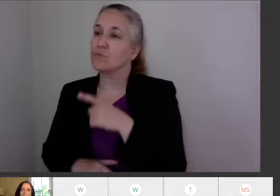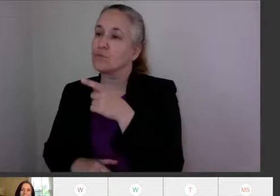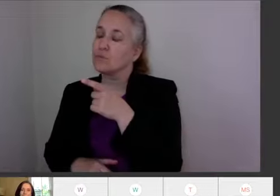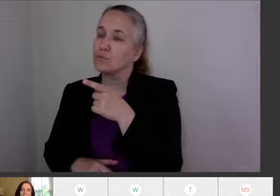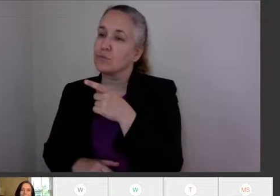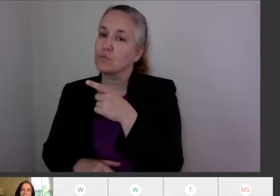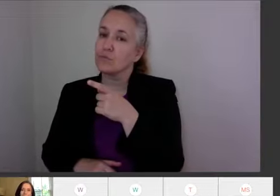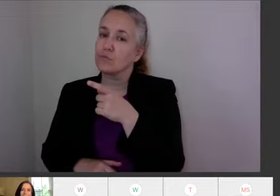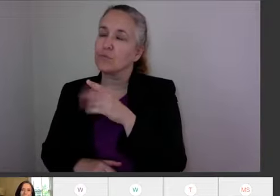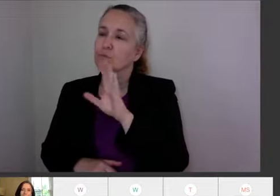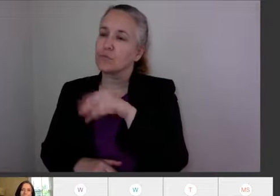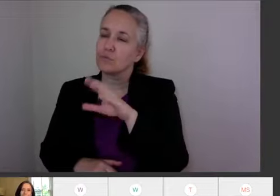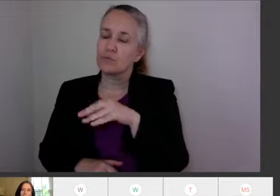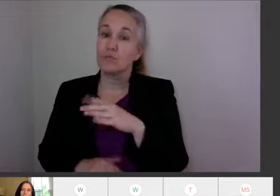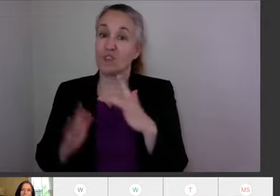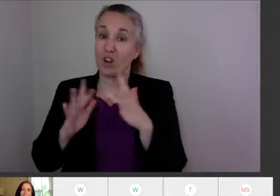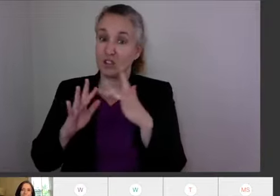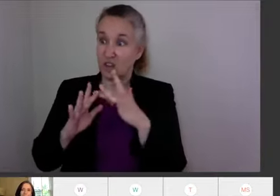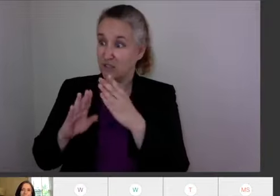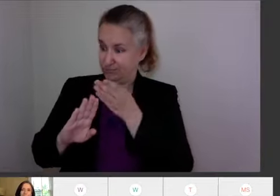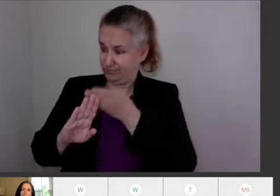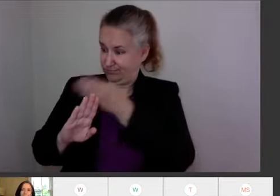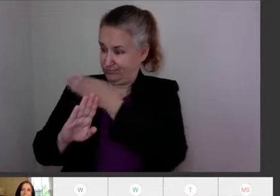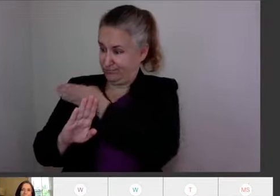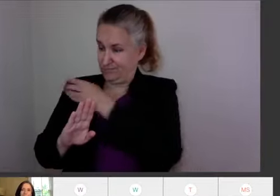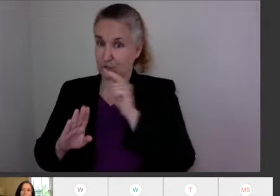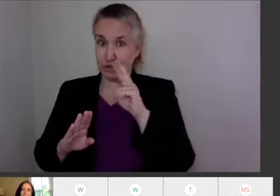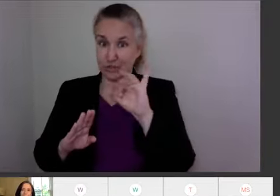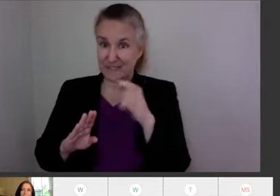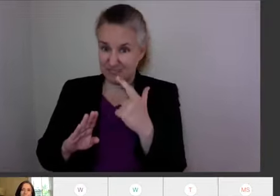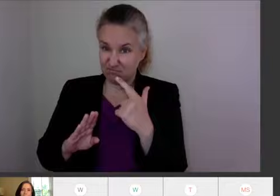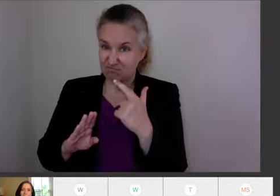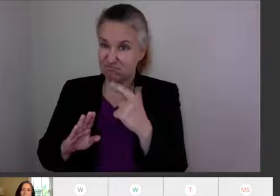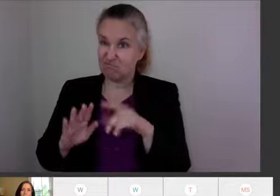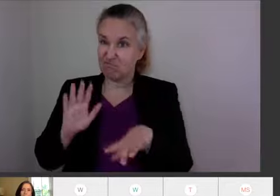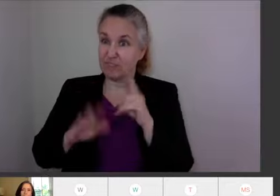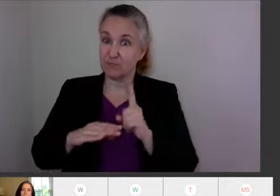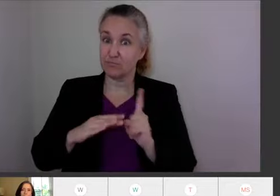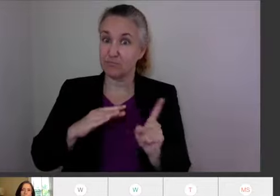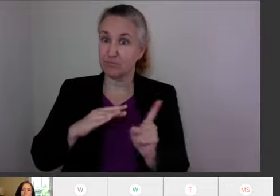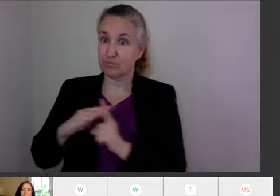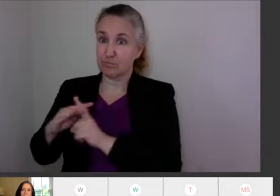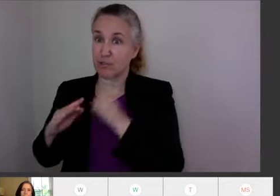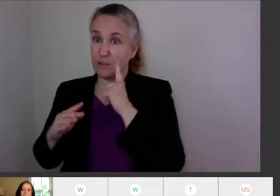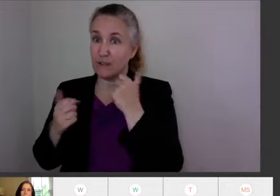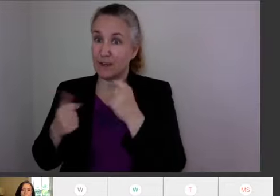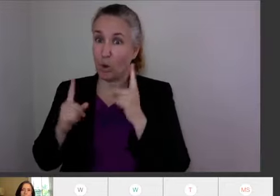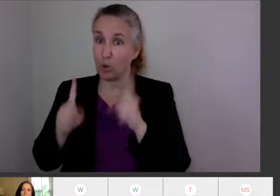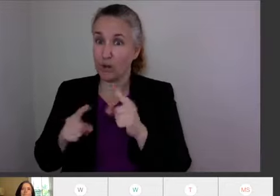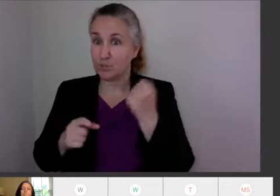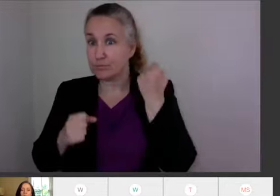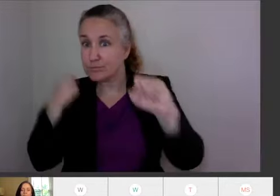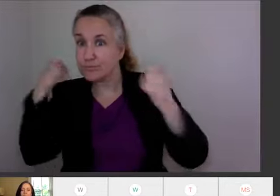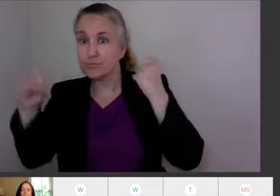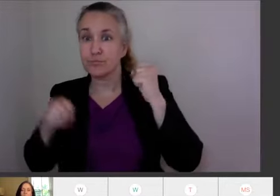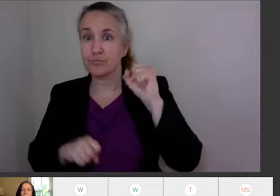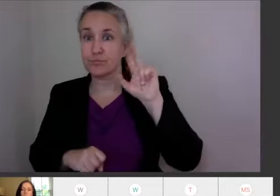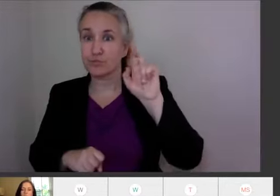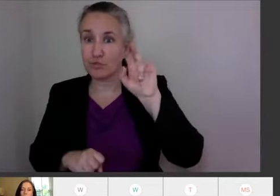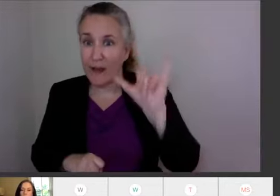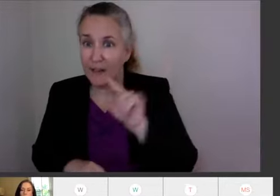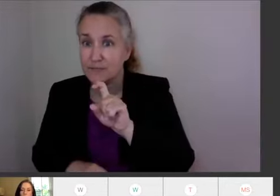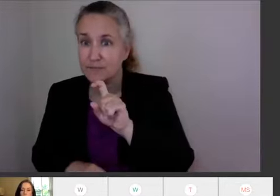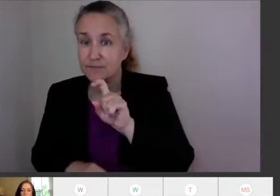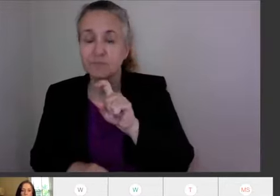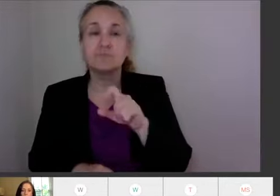Has contact tracing found any cases connected to anyone attending protests or rallies?